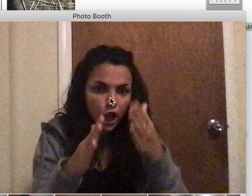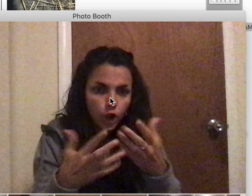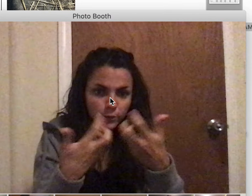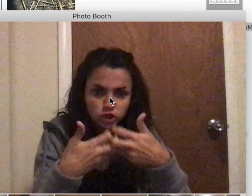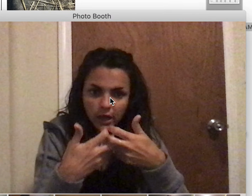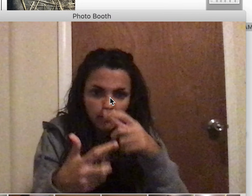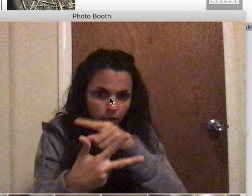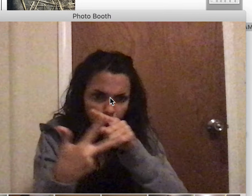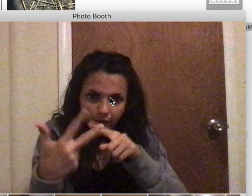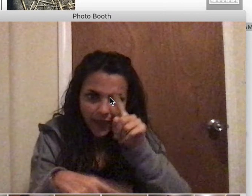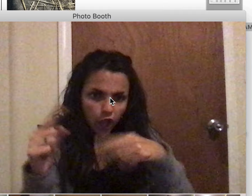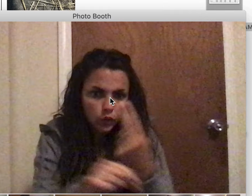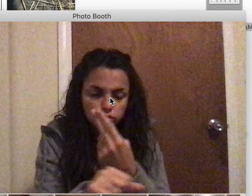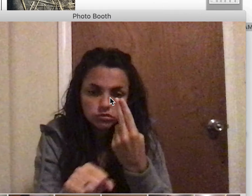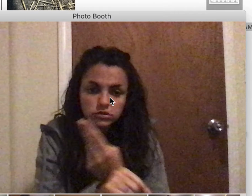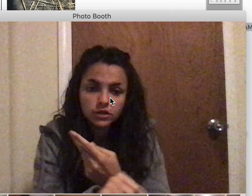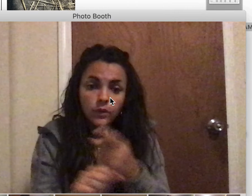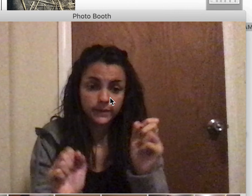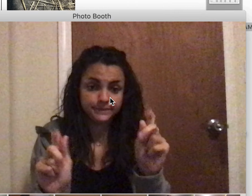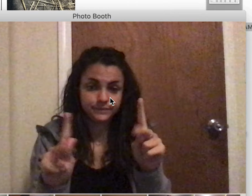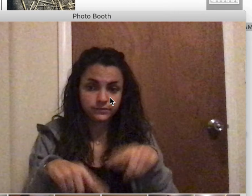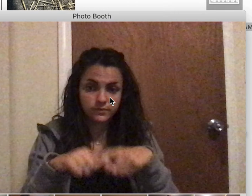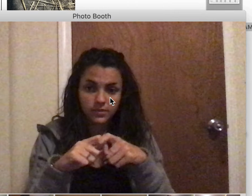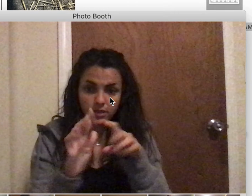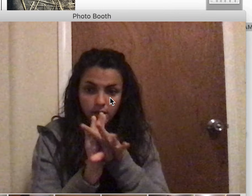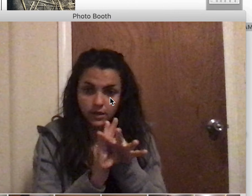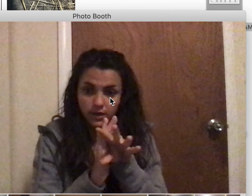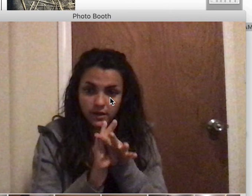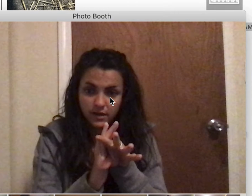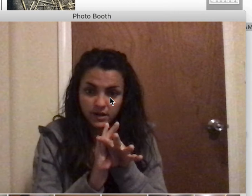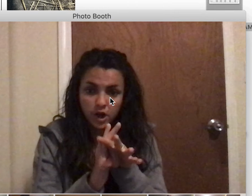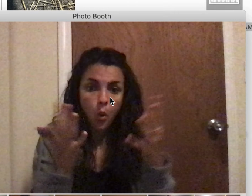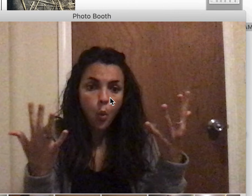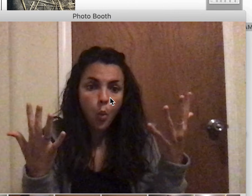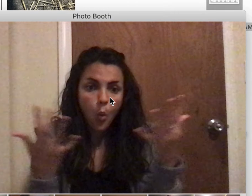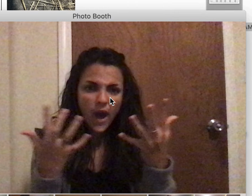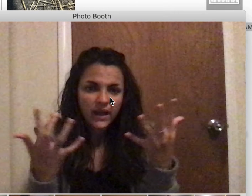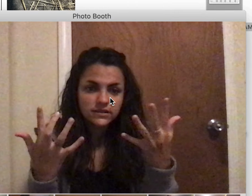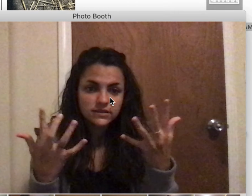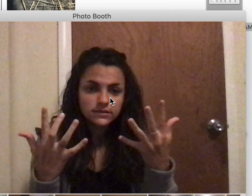So take a look at this. What's a consequence here?